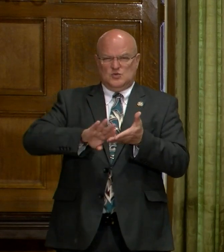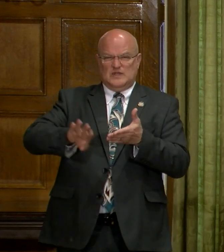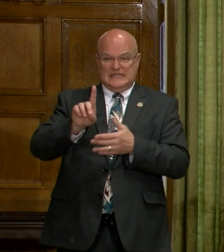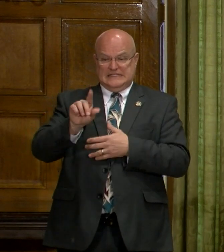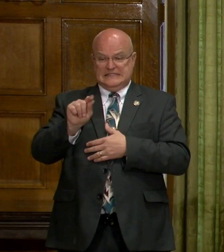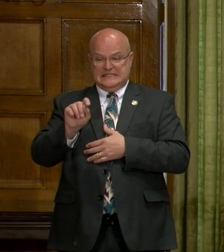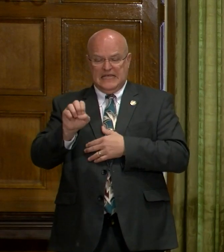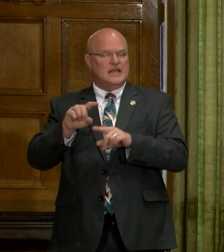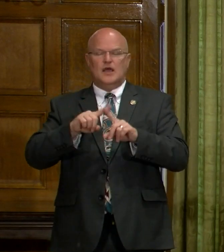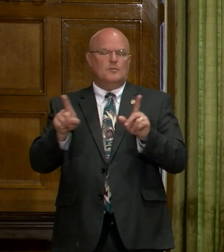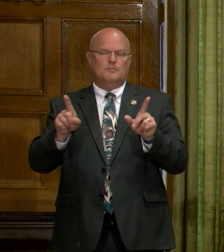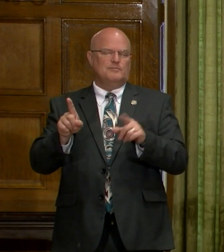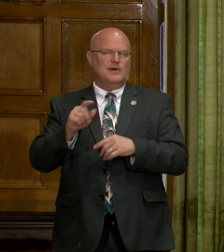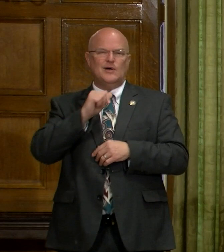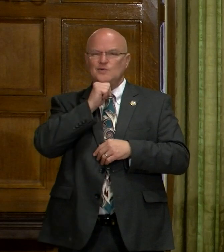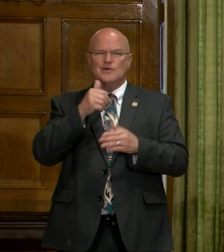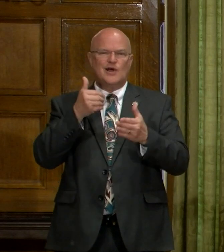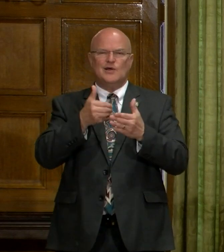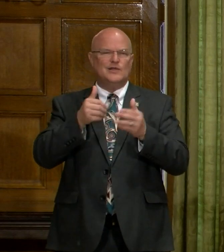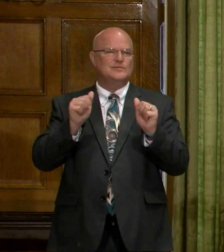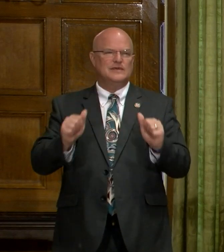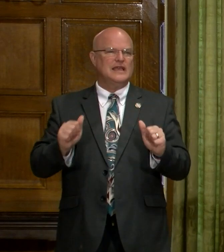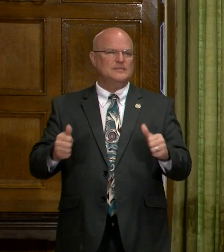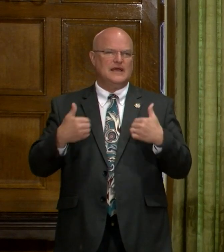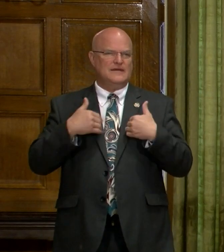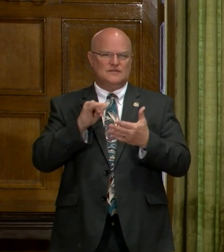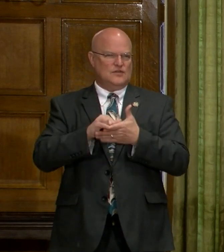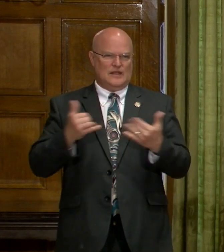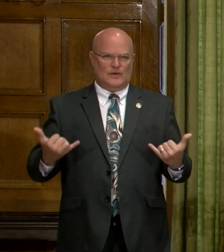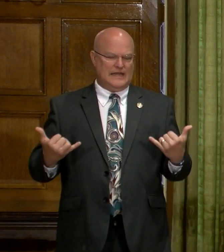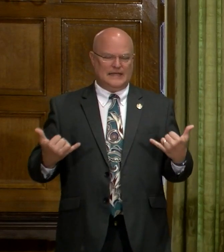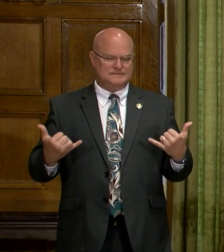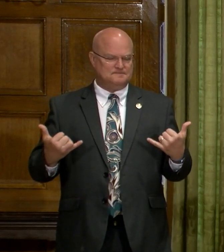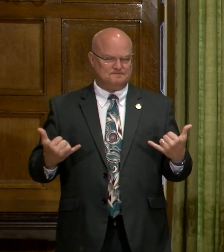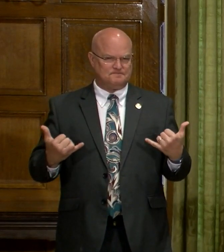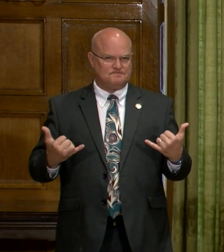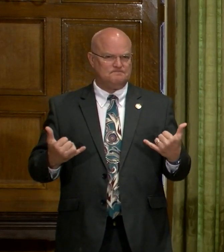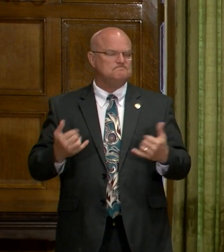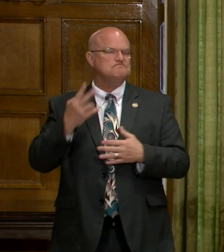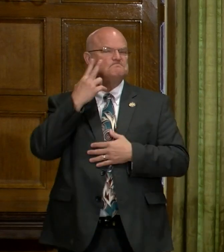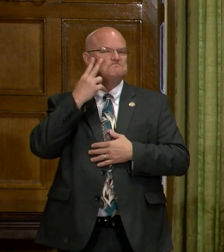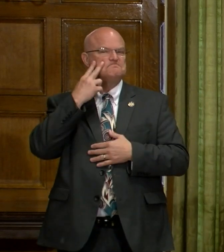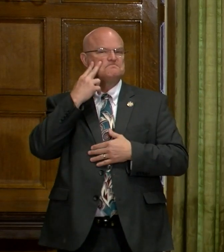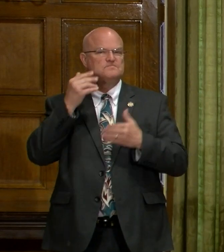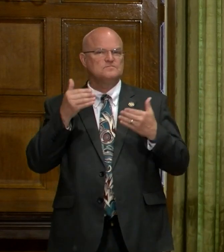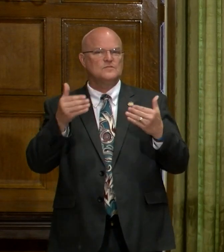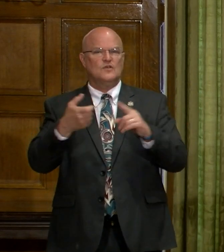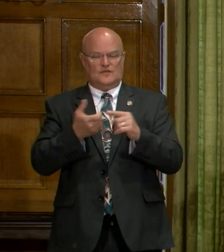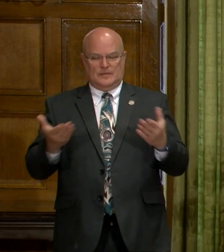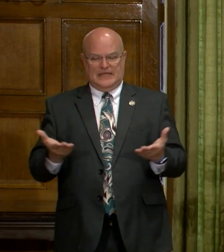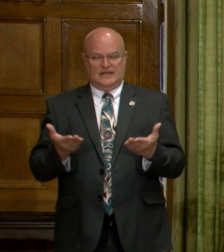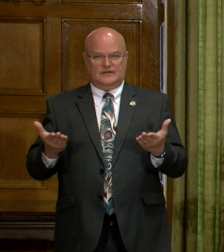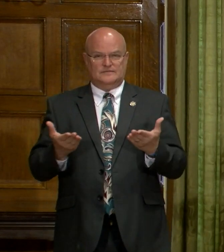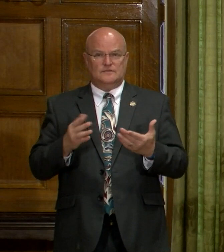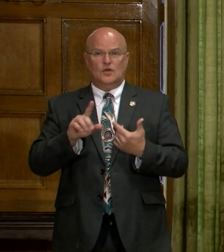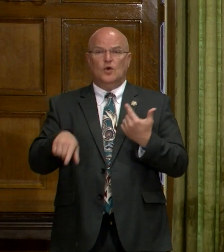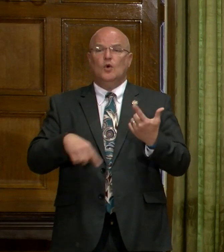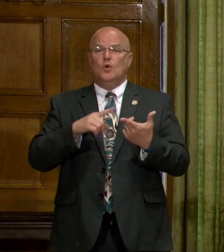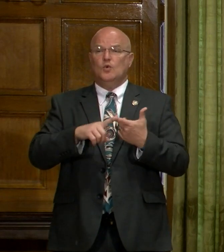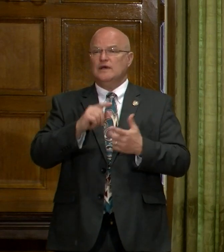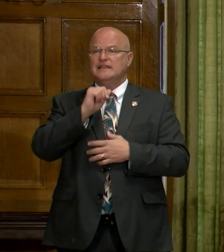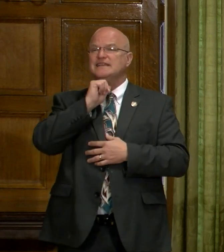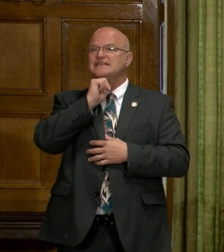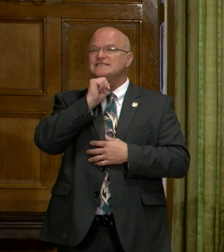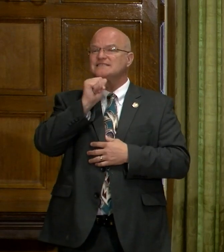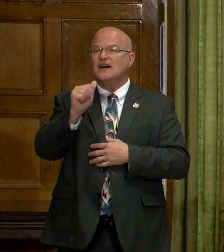but we're not close to having to do that now. Let's see where we go from here. Whenever it's